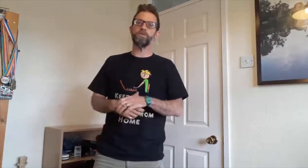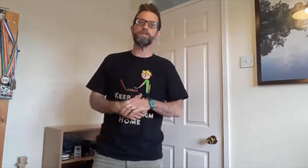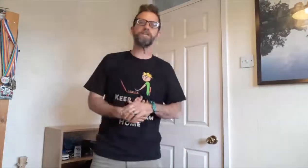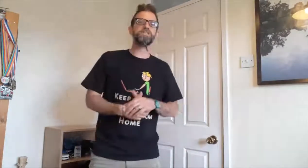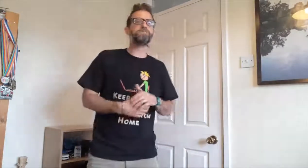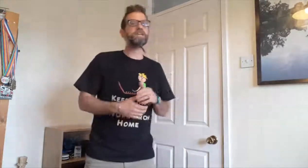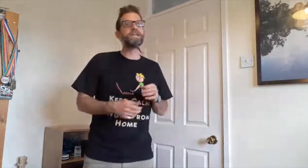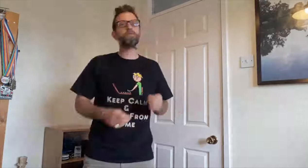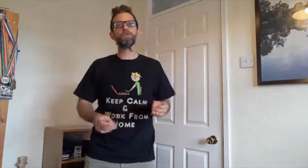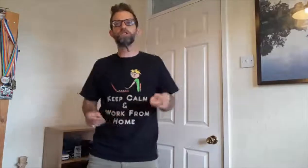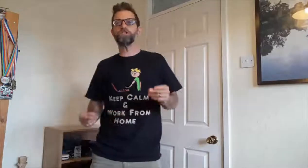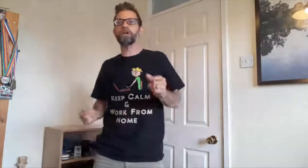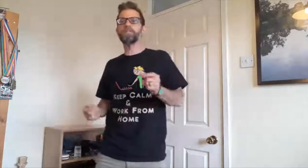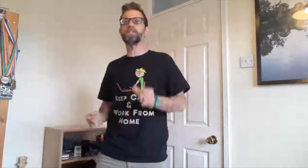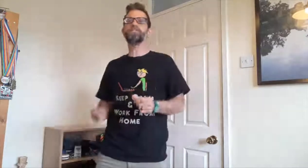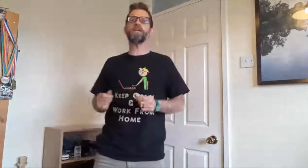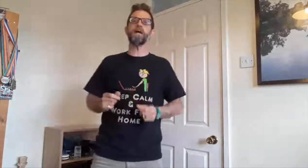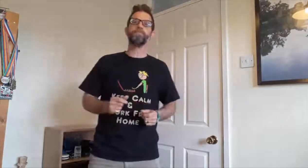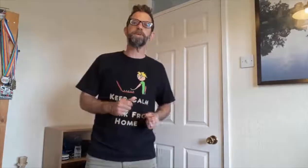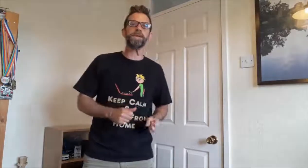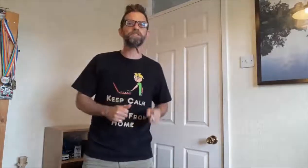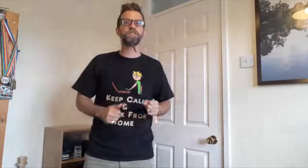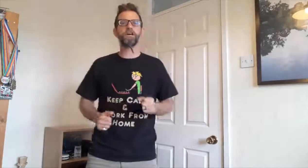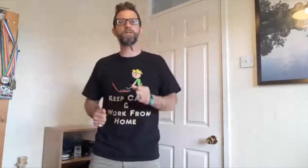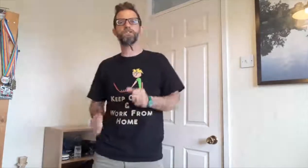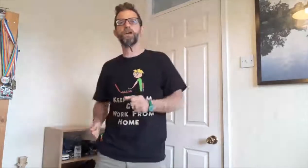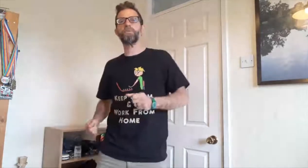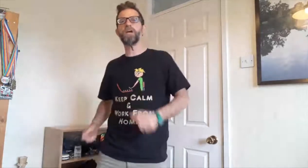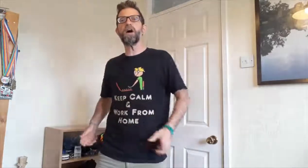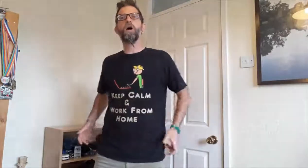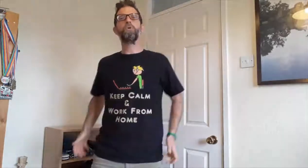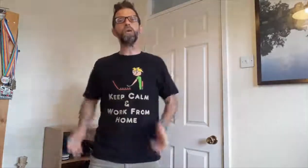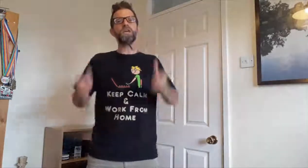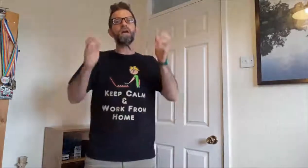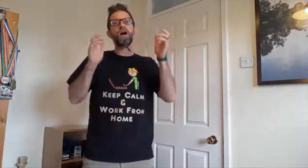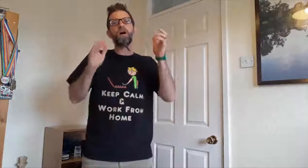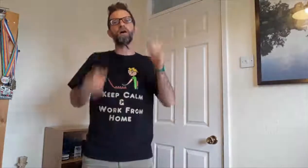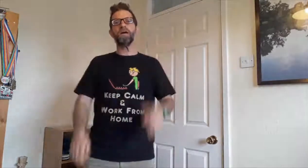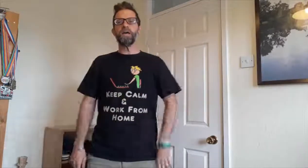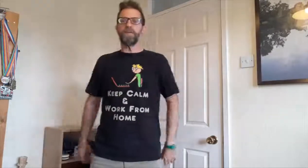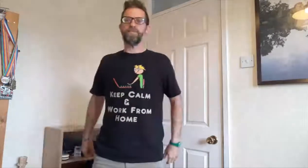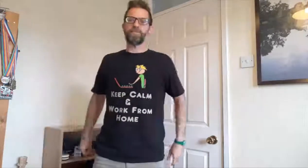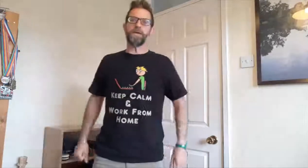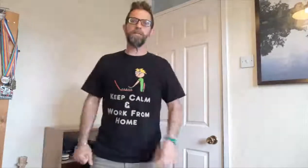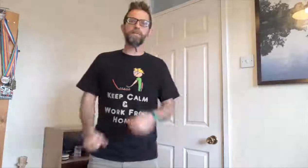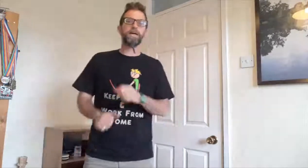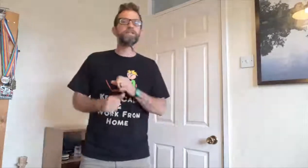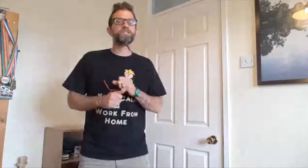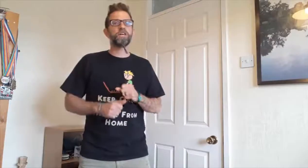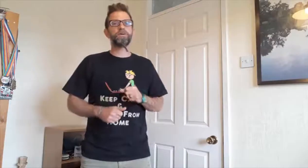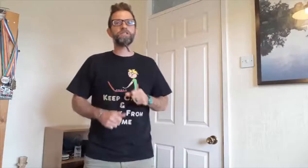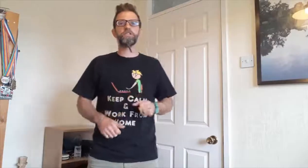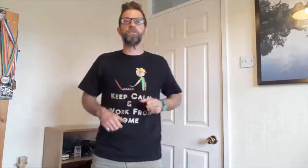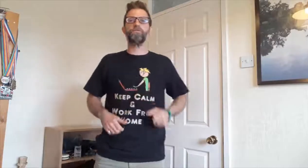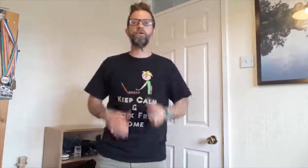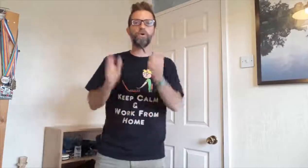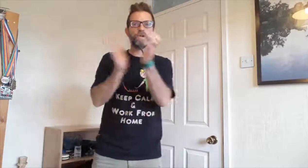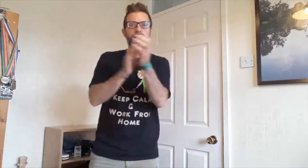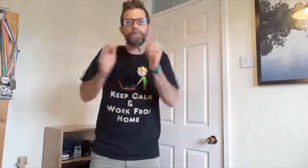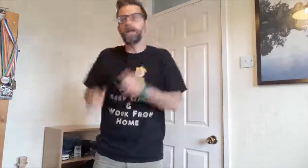it and you really want to show it. If you're happy and you know it, shout we are. We are. If you're happy and you know it, do all four. Clap your